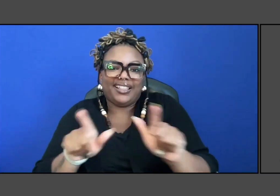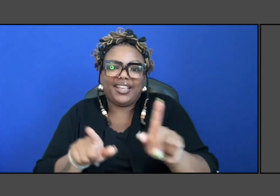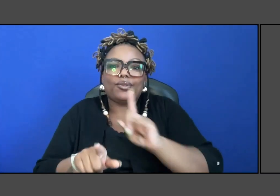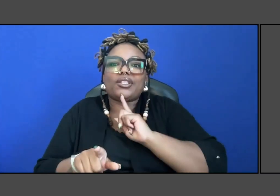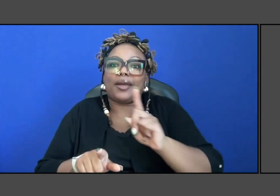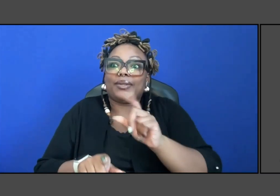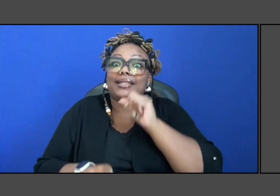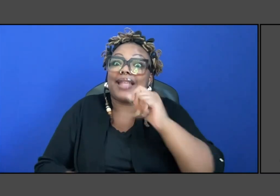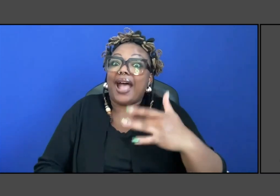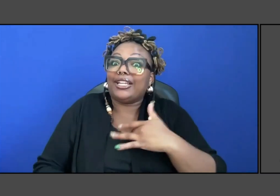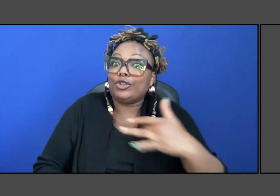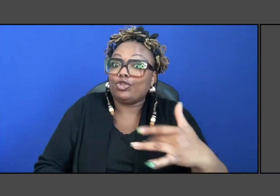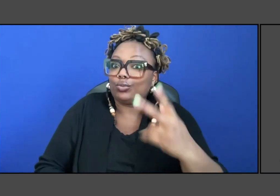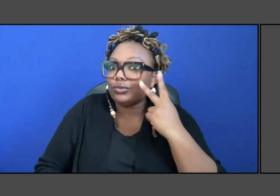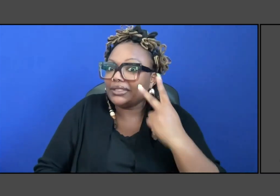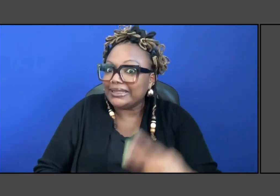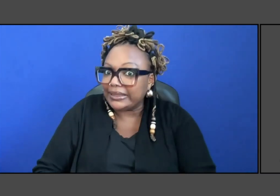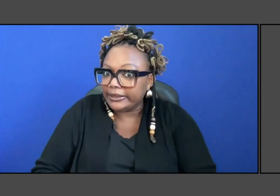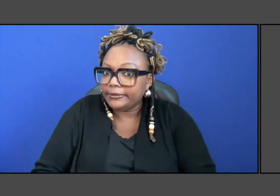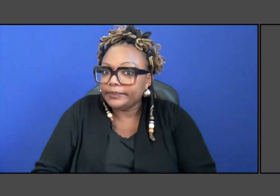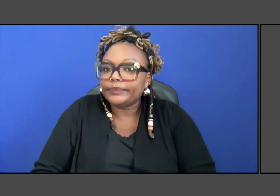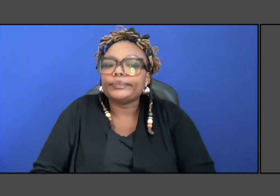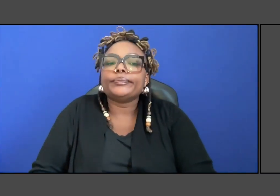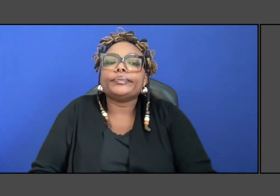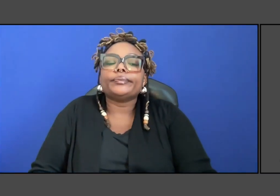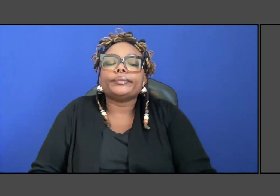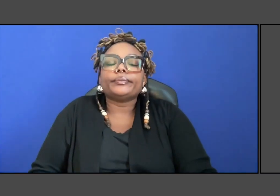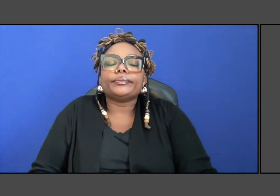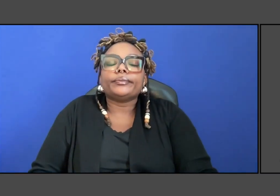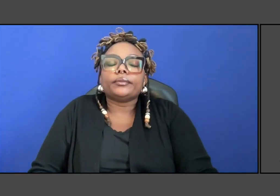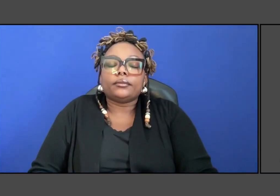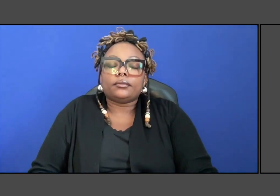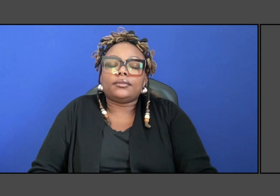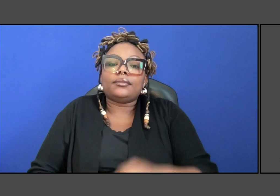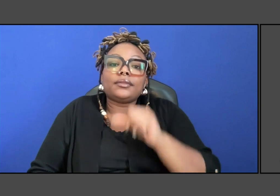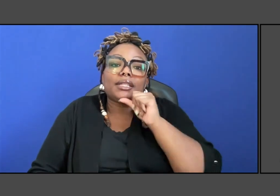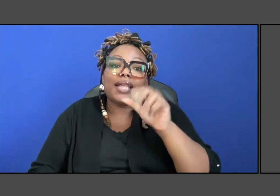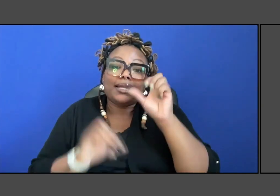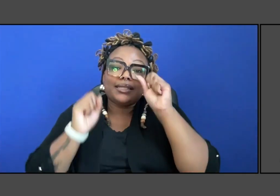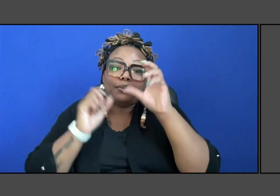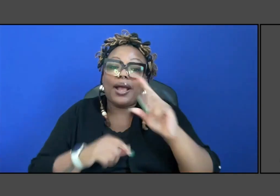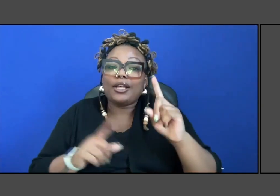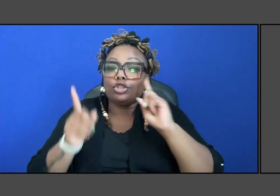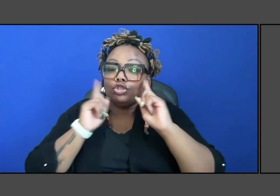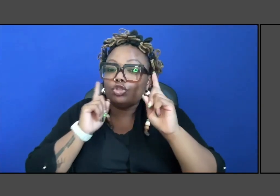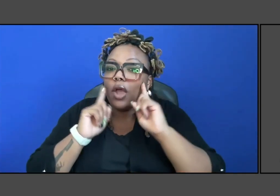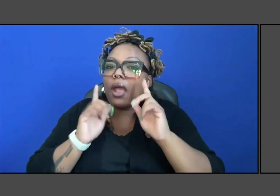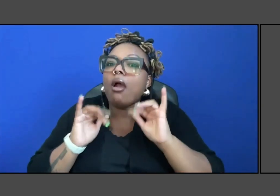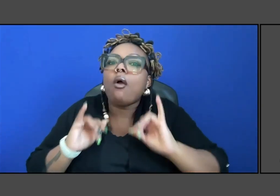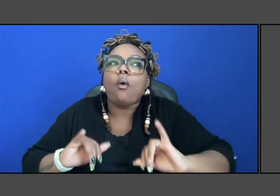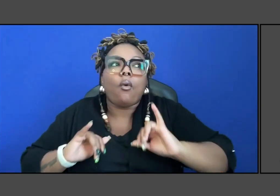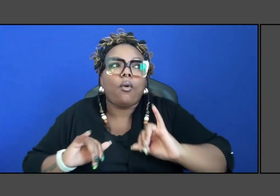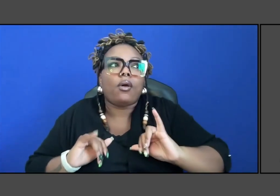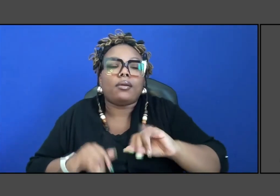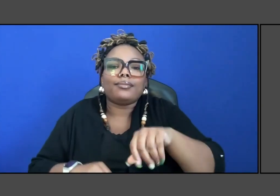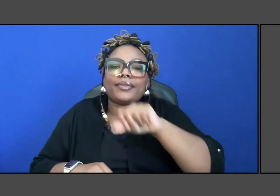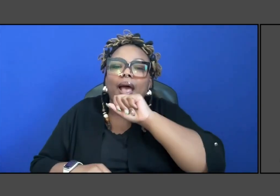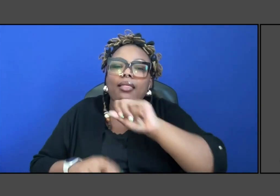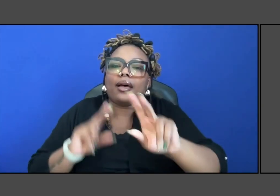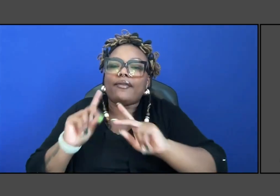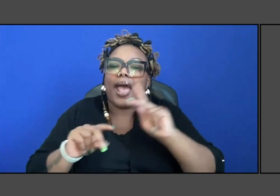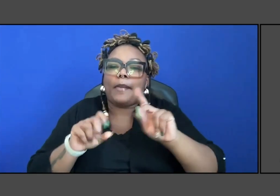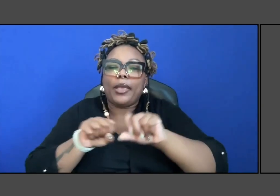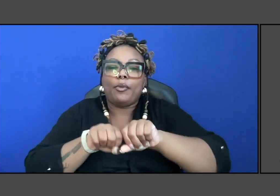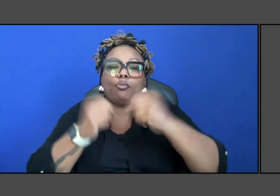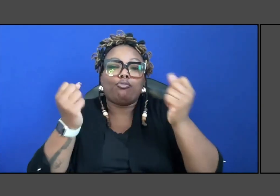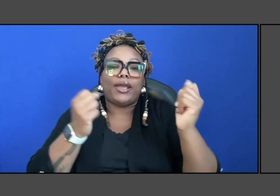to see. And so it's not surprising to hear that. I love how people burst the frames of their